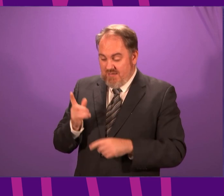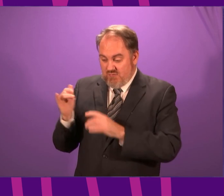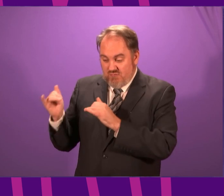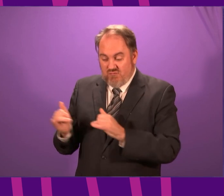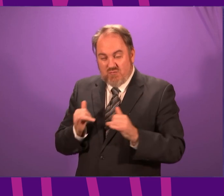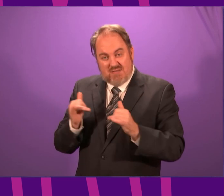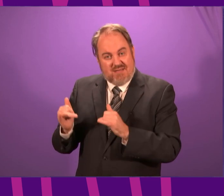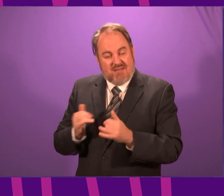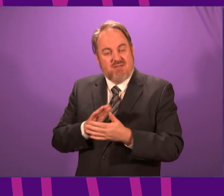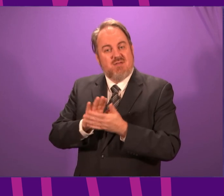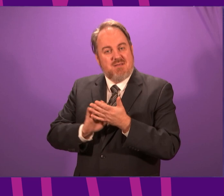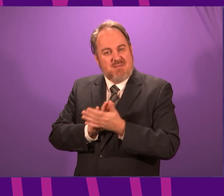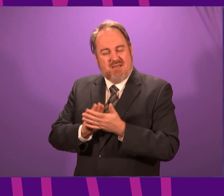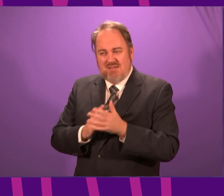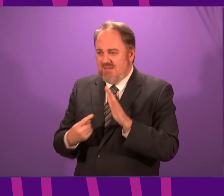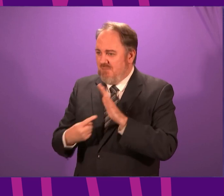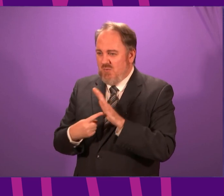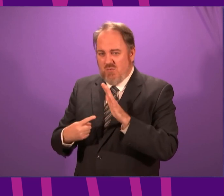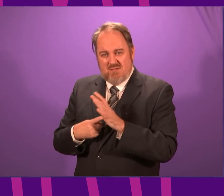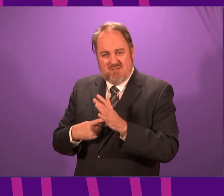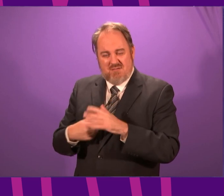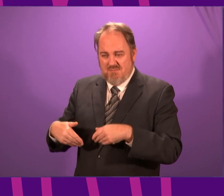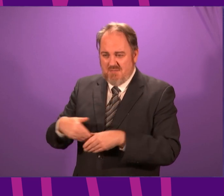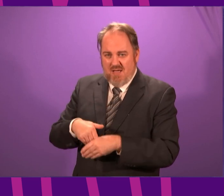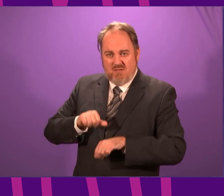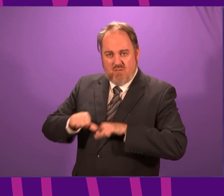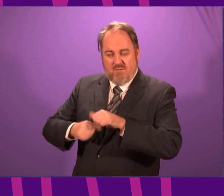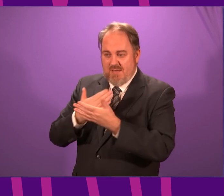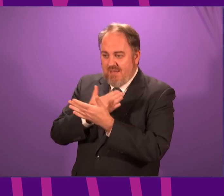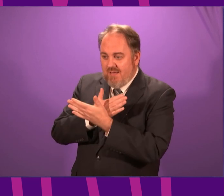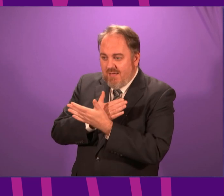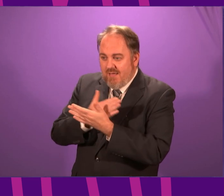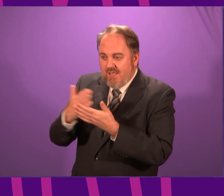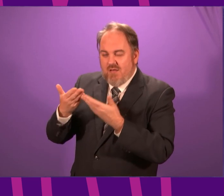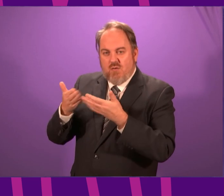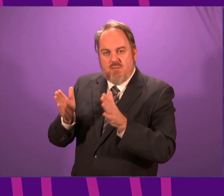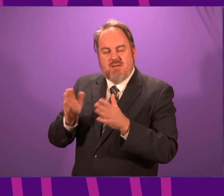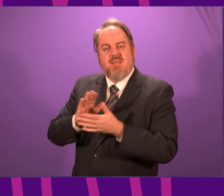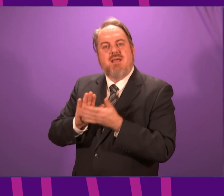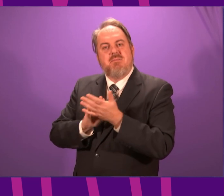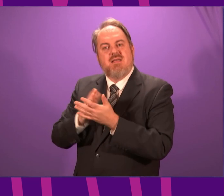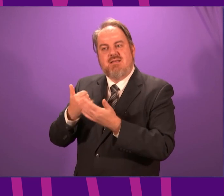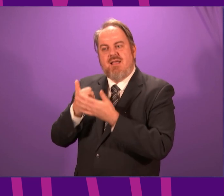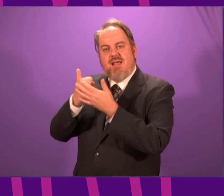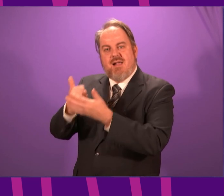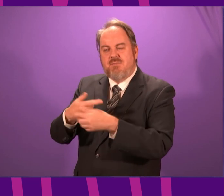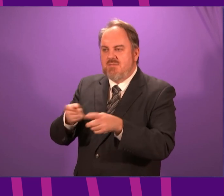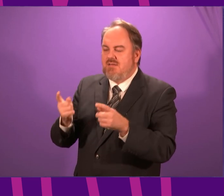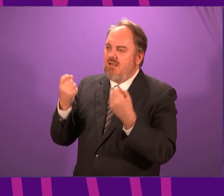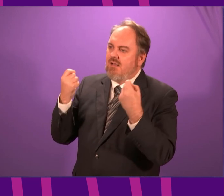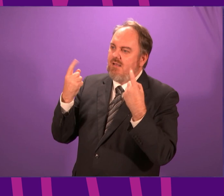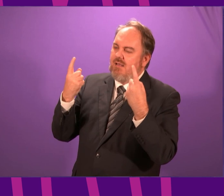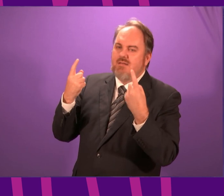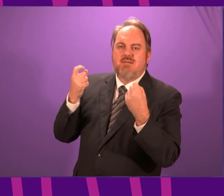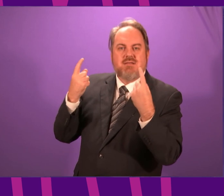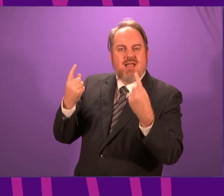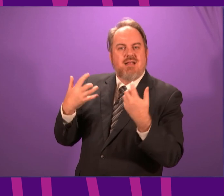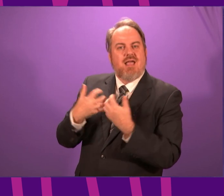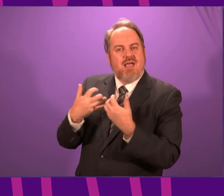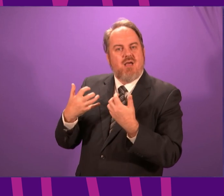scrutiny is something that is essential. And it's essential because it helps us to understand the process about